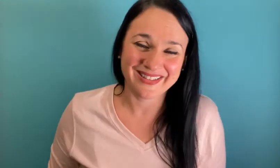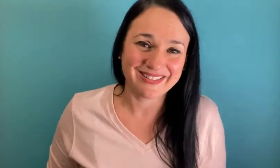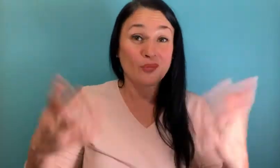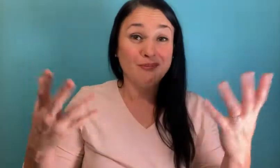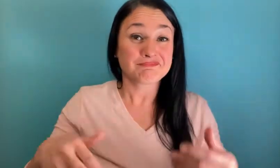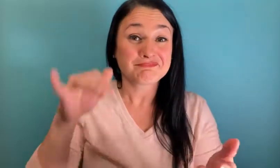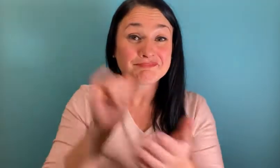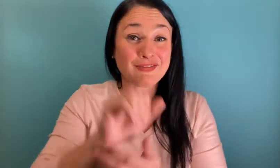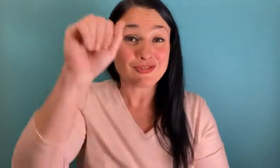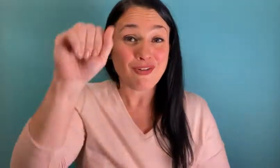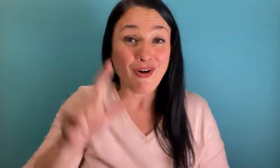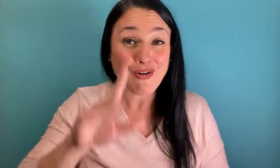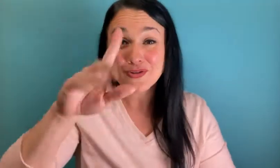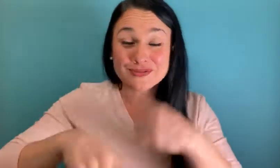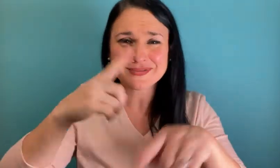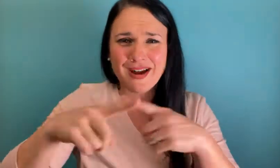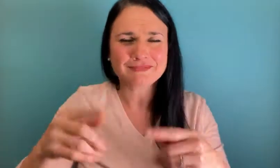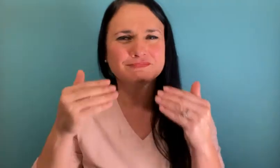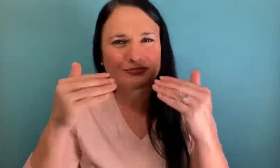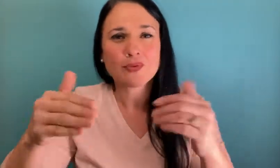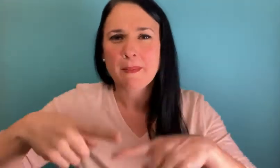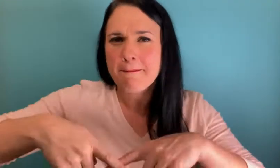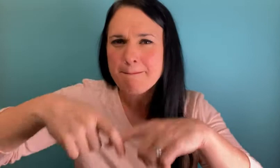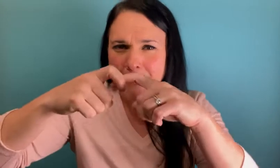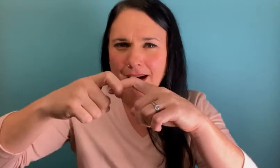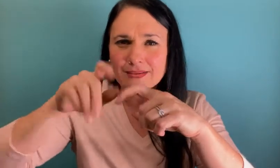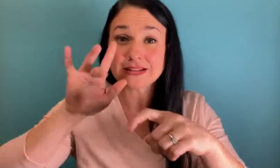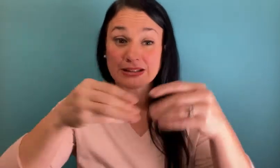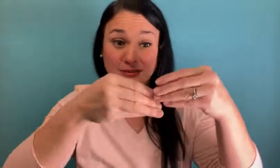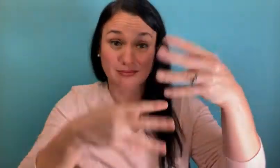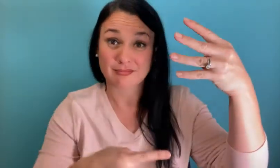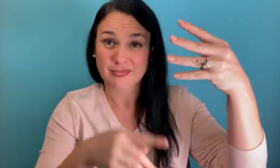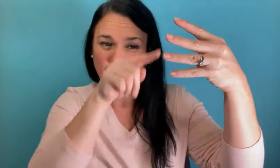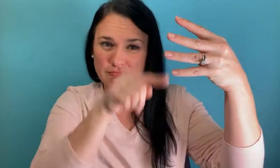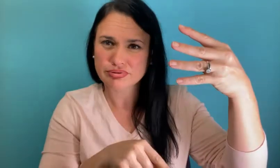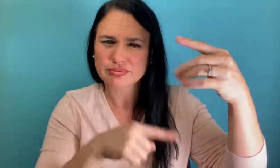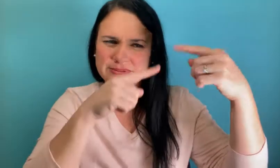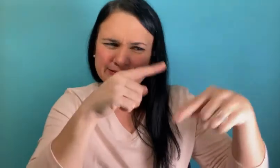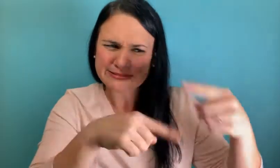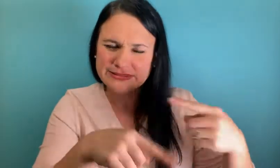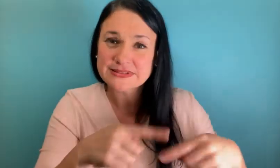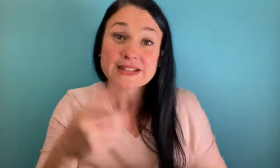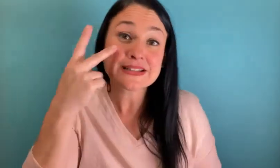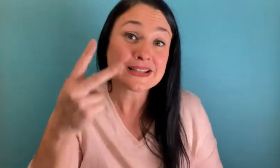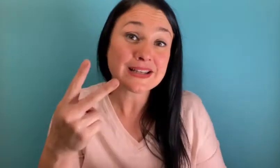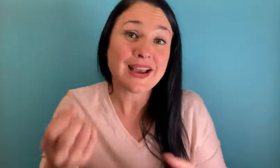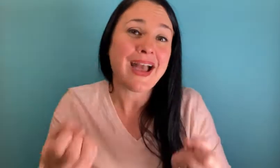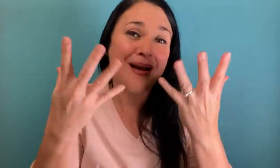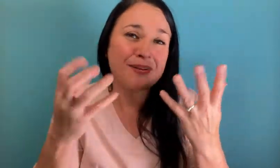Well, that's all the signs. Now go ahead and hit the pause button. The drop-down box, these signs are there. Go through them and see how many you